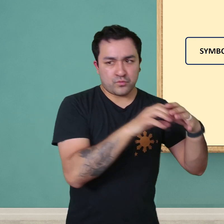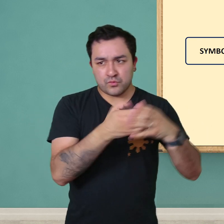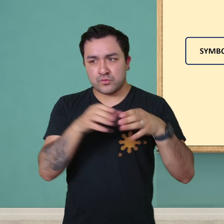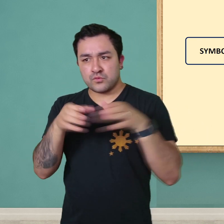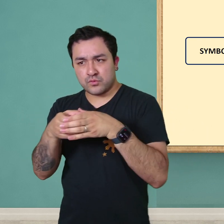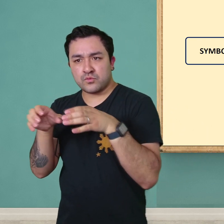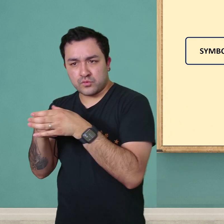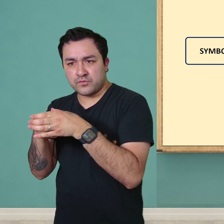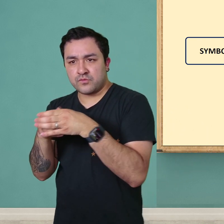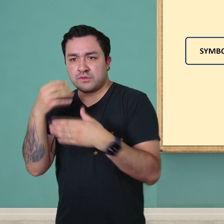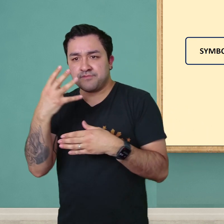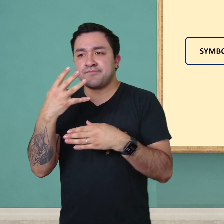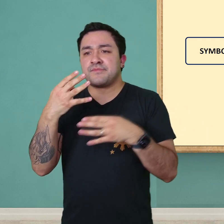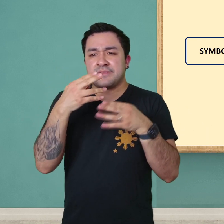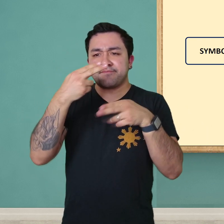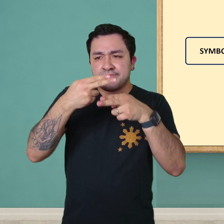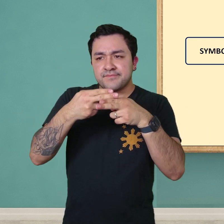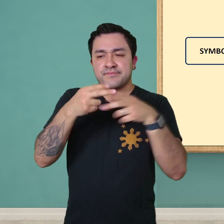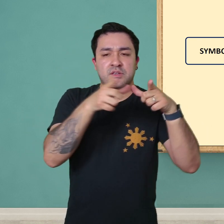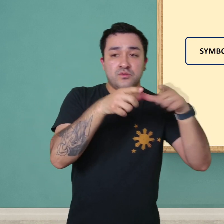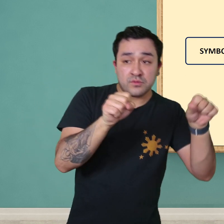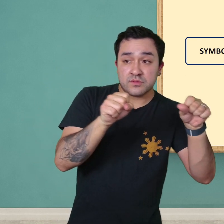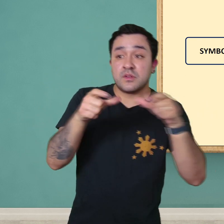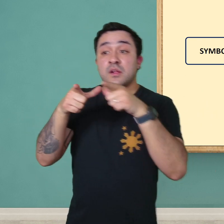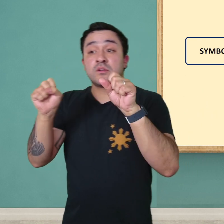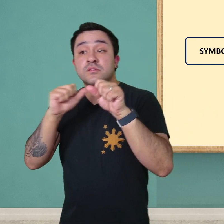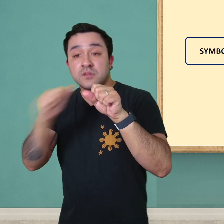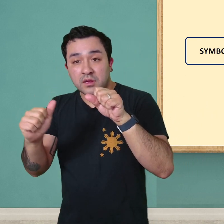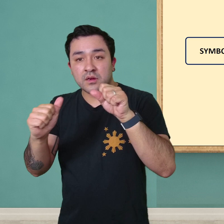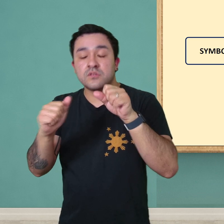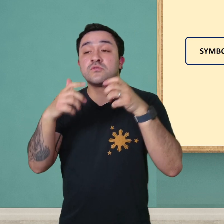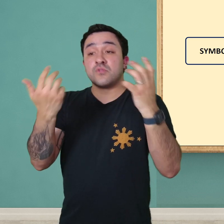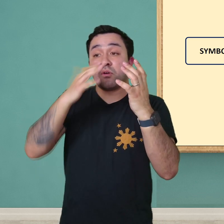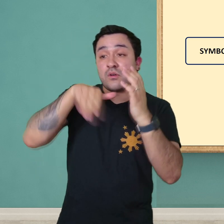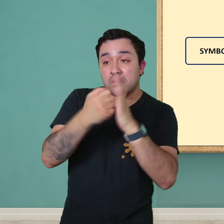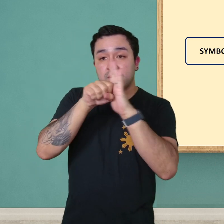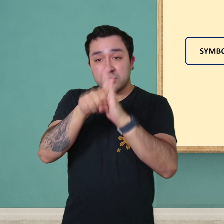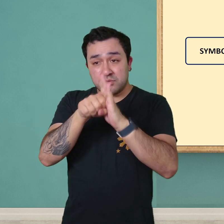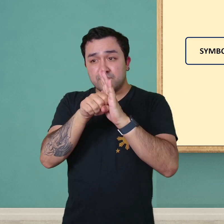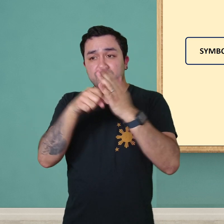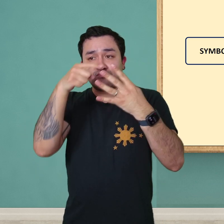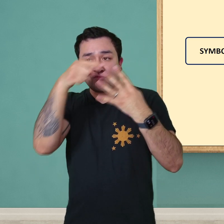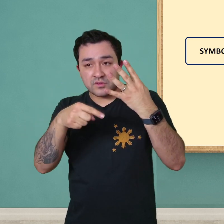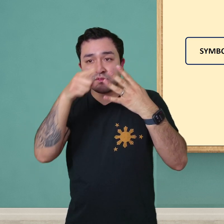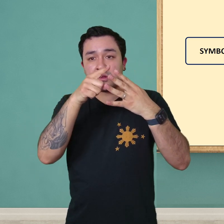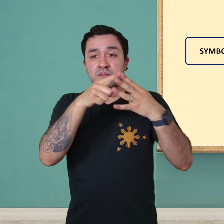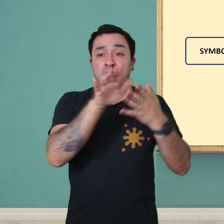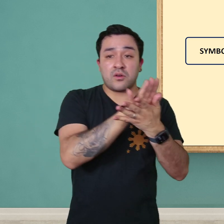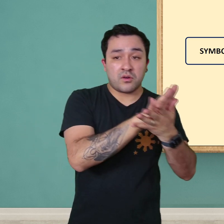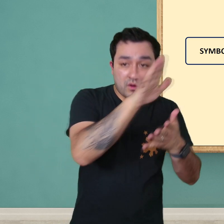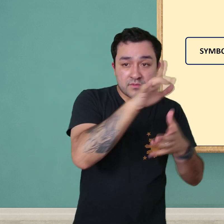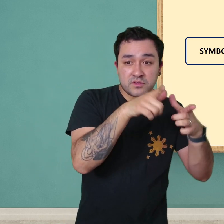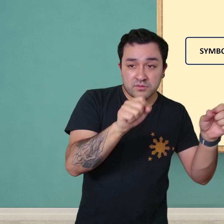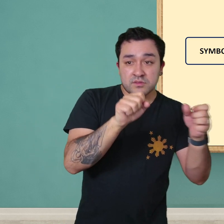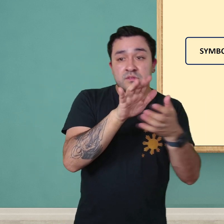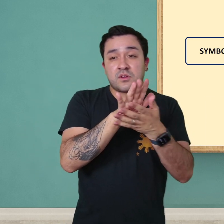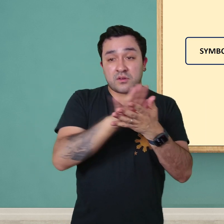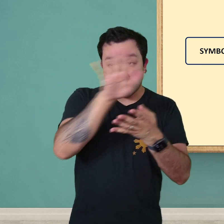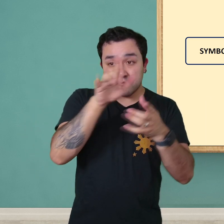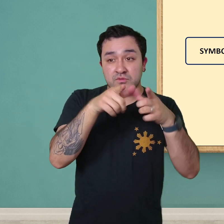deeper. In addition to symbols being categorized as arbitrary or iconic, they can also be given the subcategory of